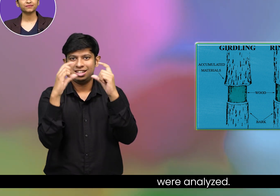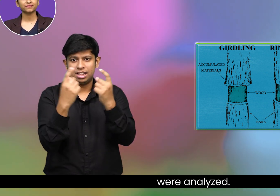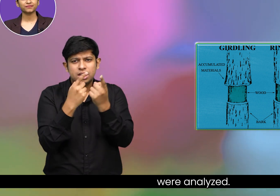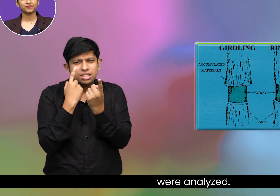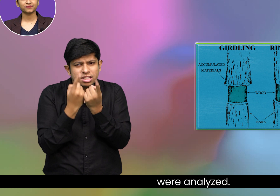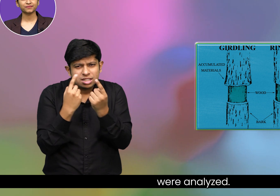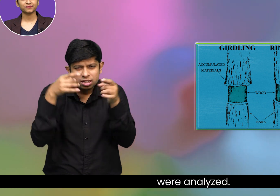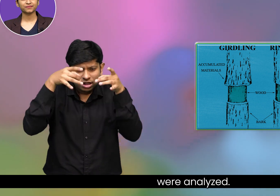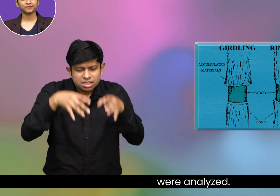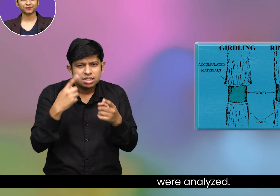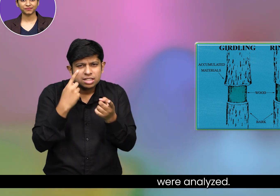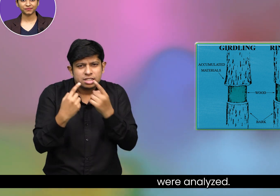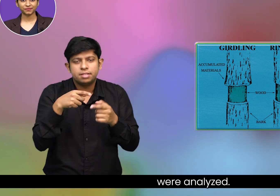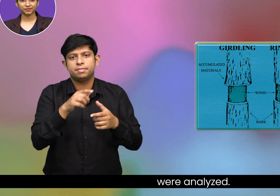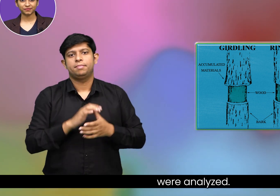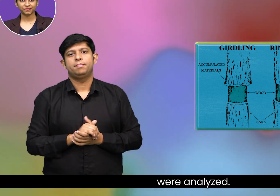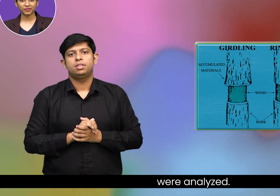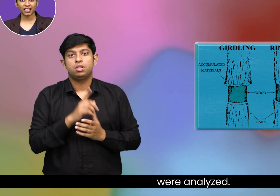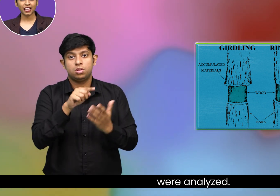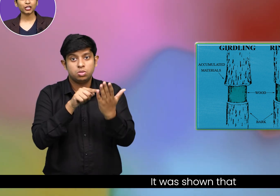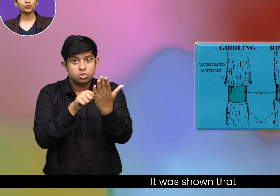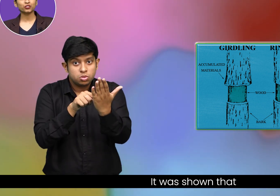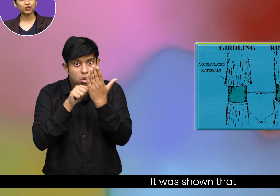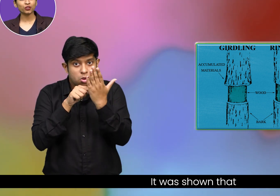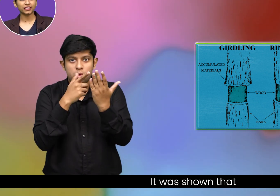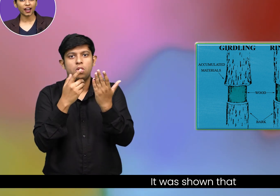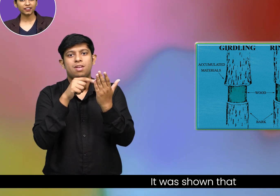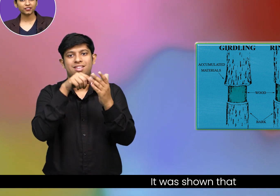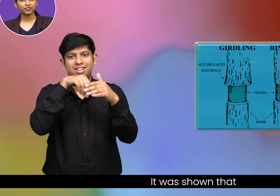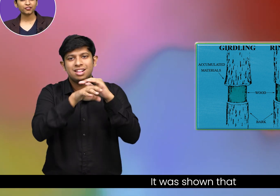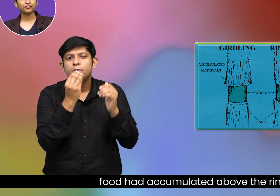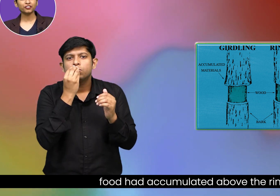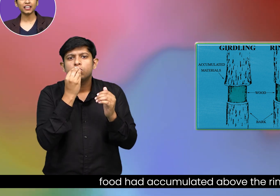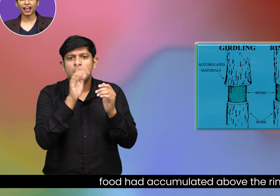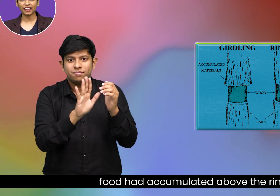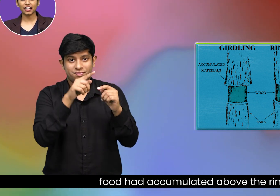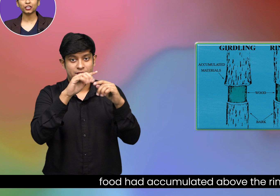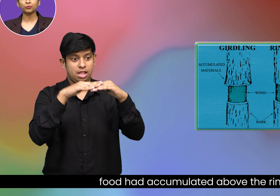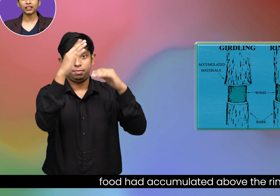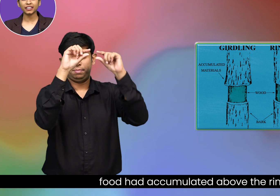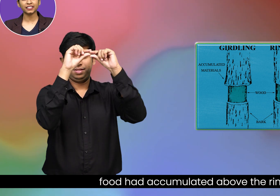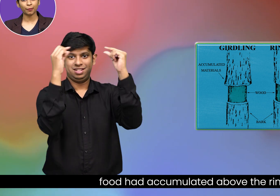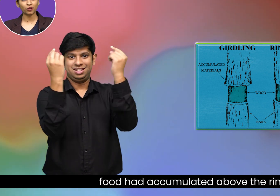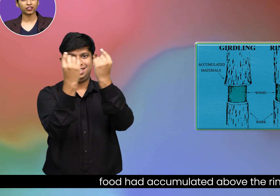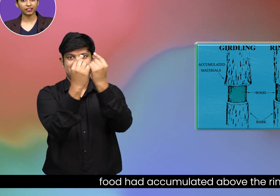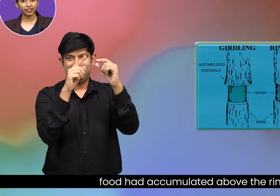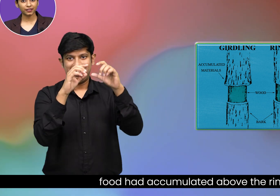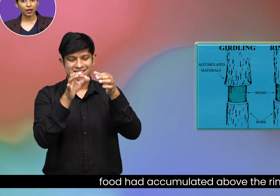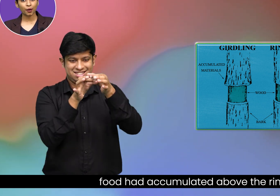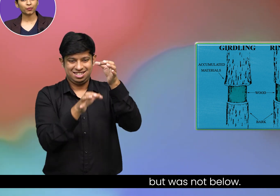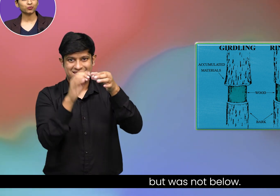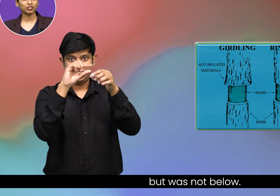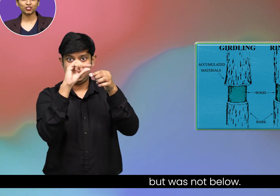It was shown that Food had accumulated above the